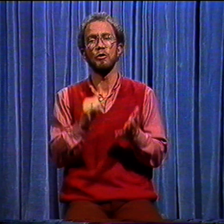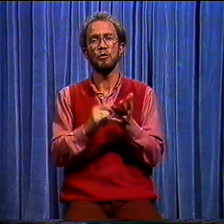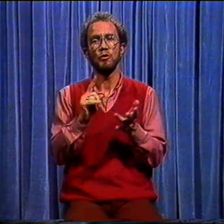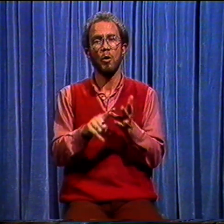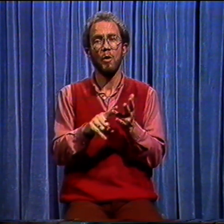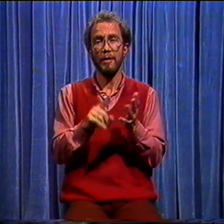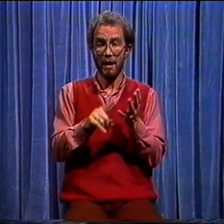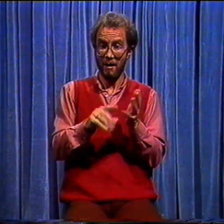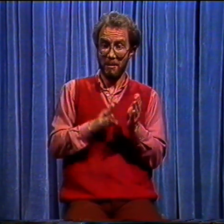so